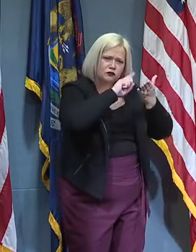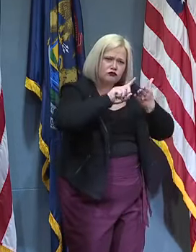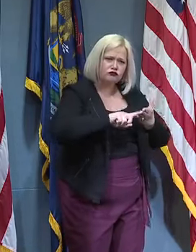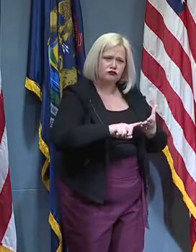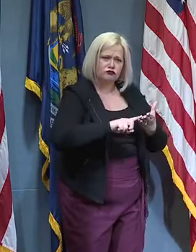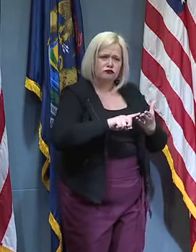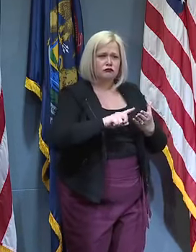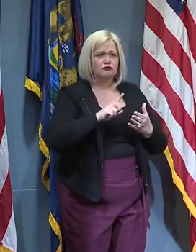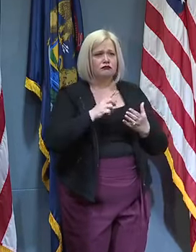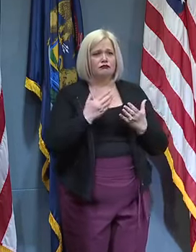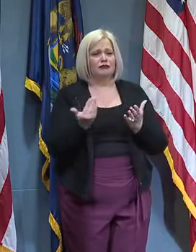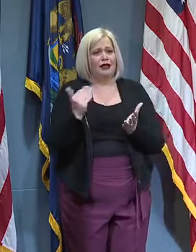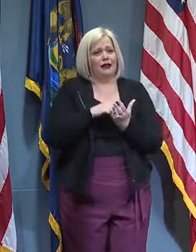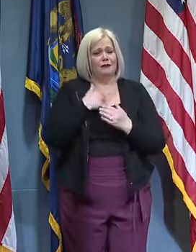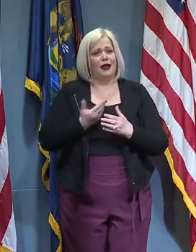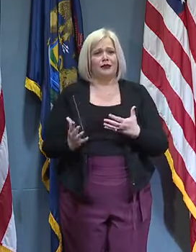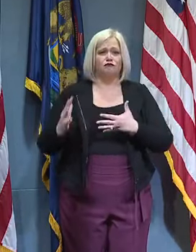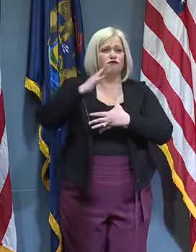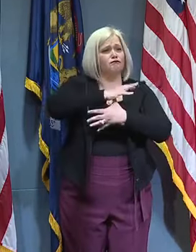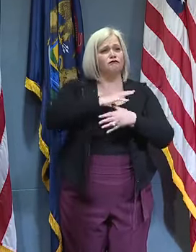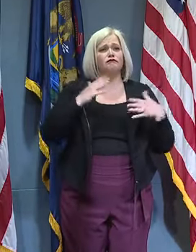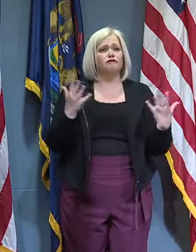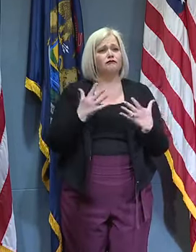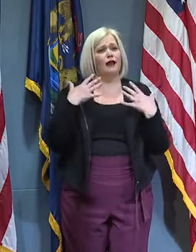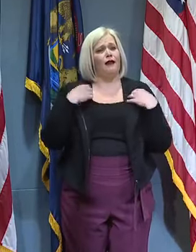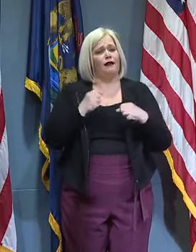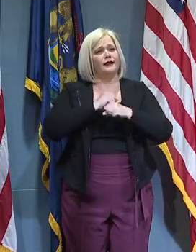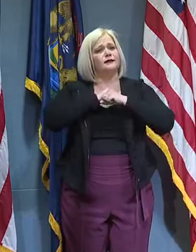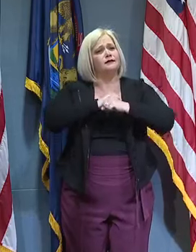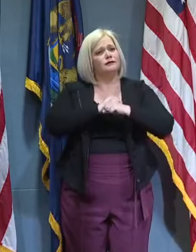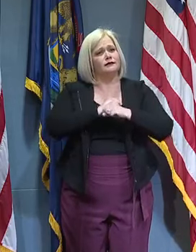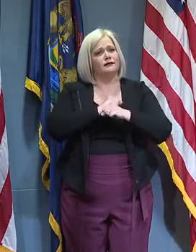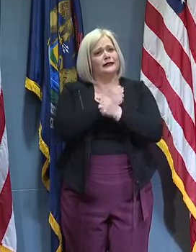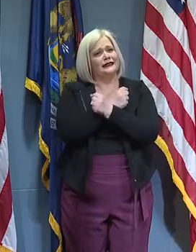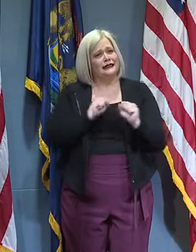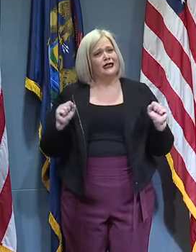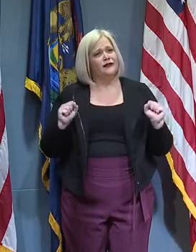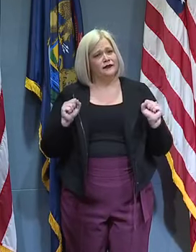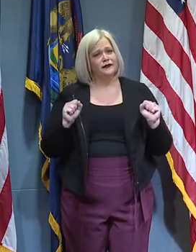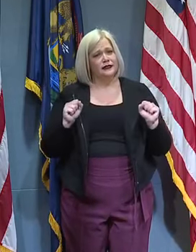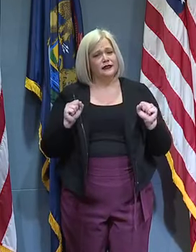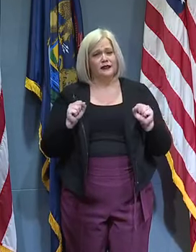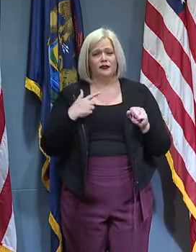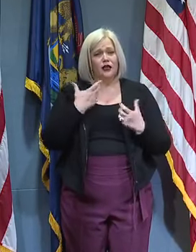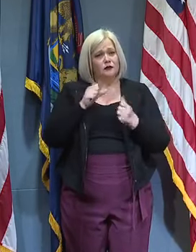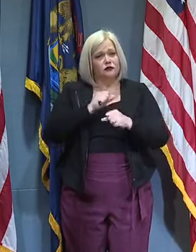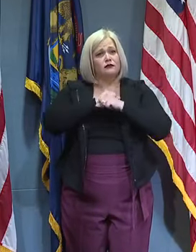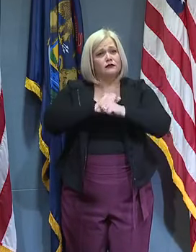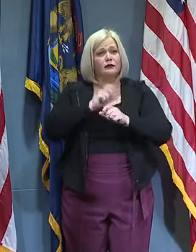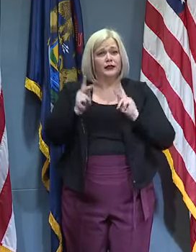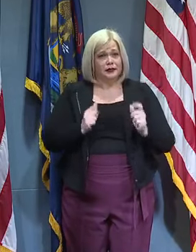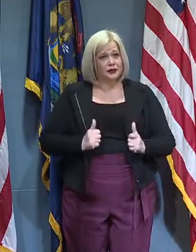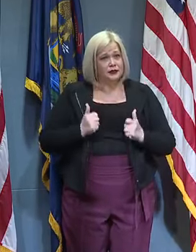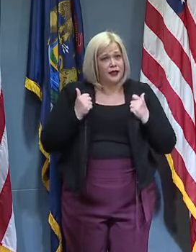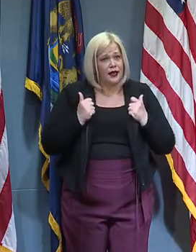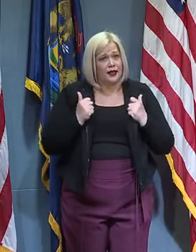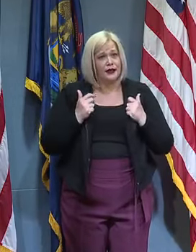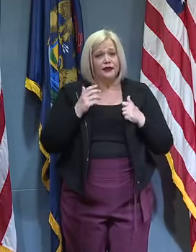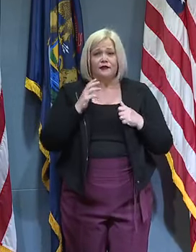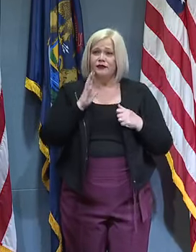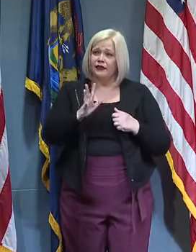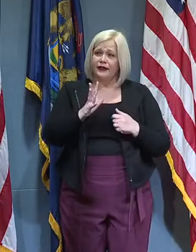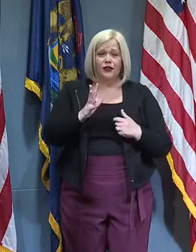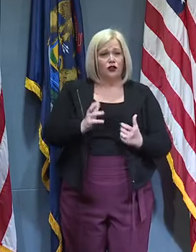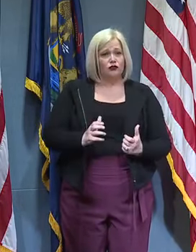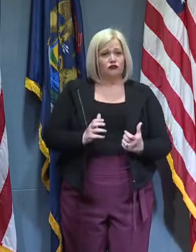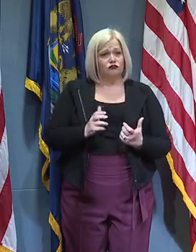and safety. I'm working to protect both people's lives and livelihoods. I'll continue to work around the clock